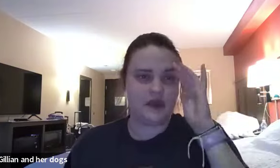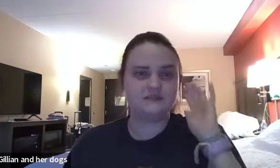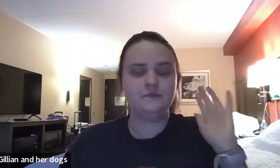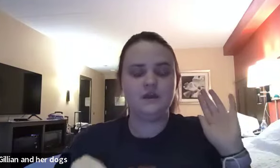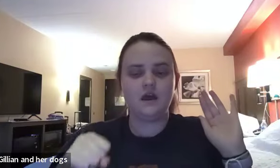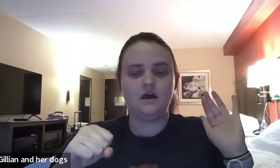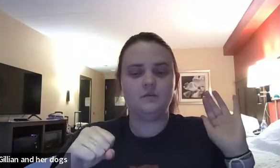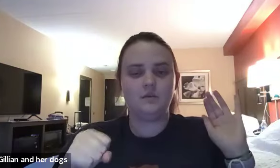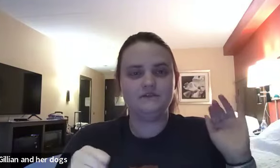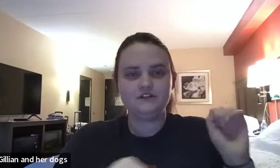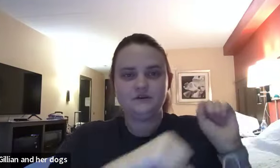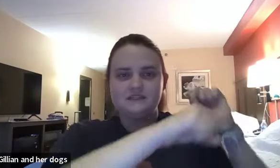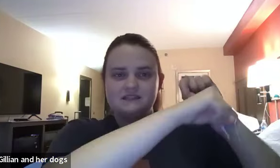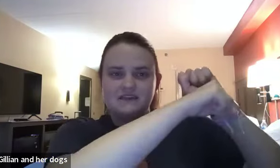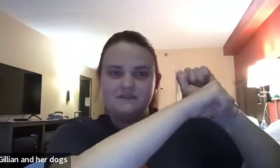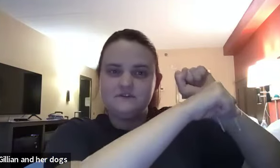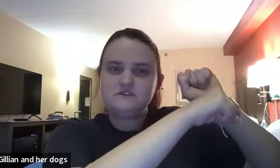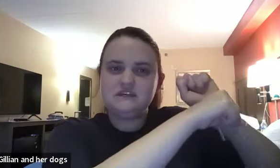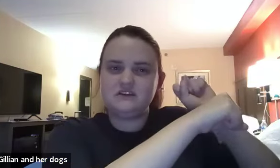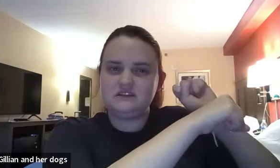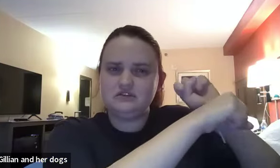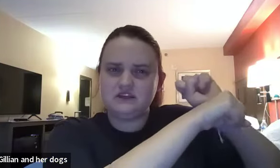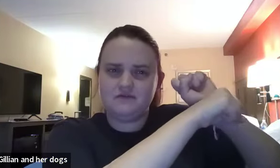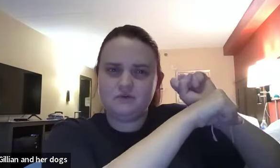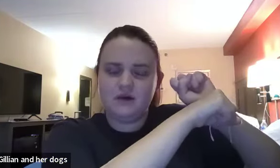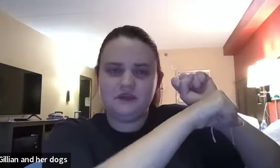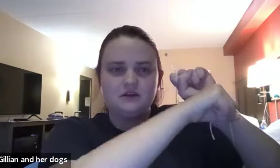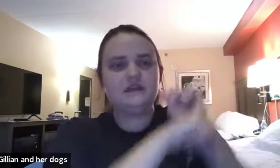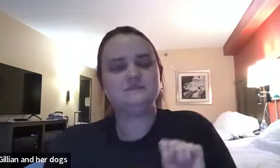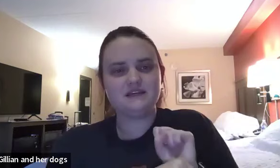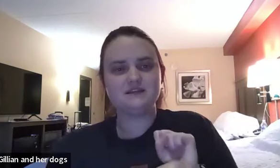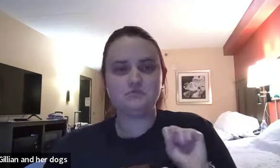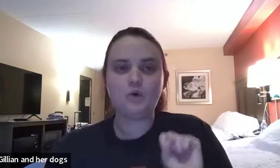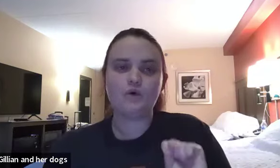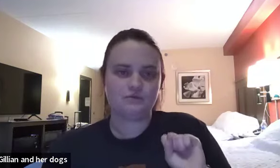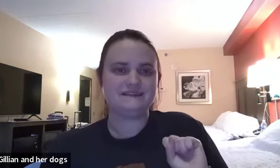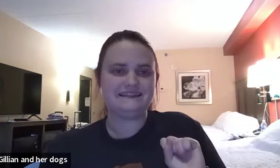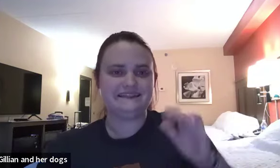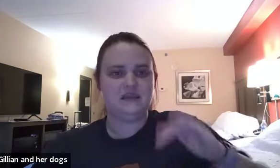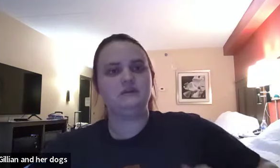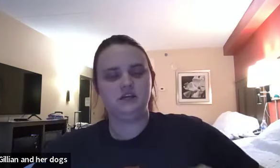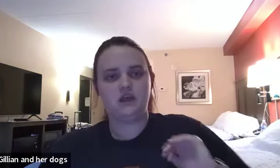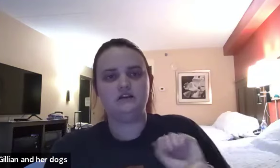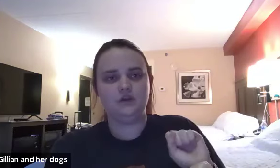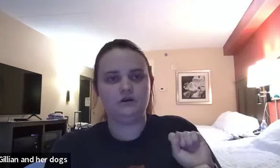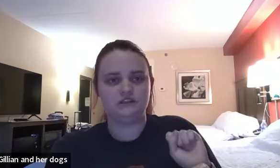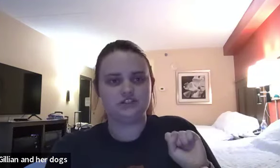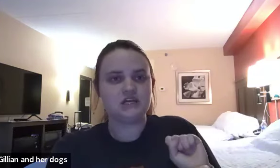past. Whenever you're doing signs, if it feels like it looks uncomfortable up here, it's because it's more resting down here, kind of lower at your chest